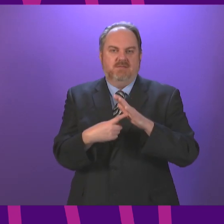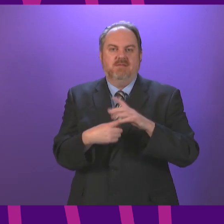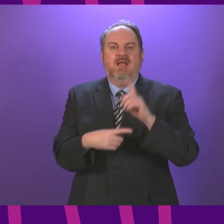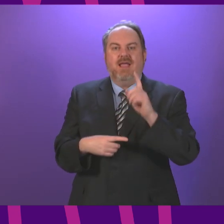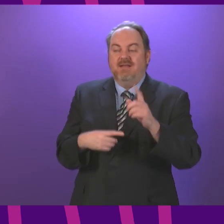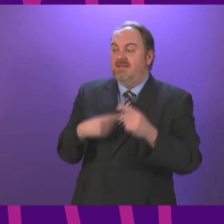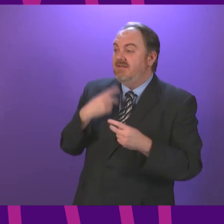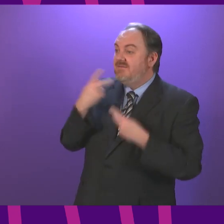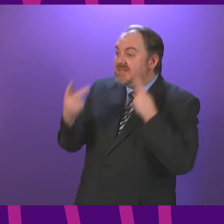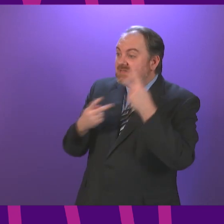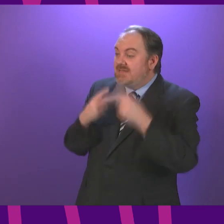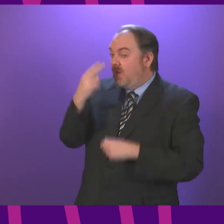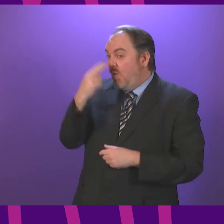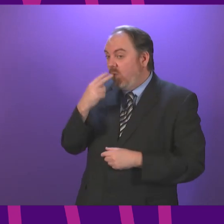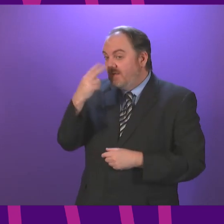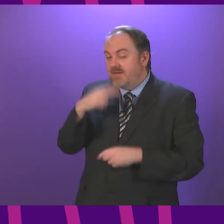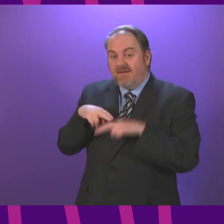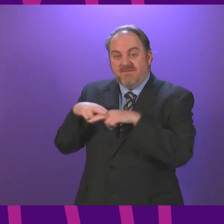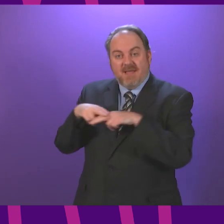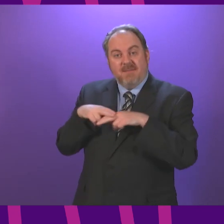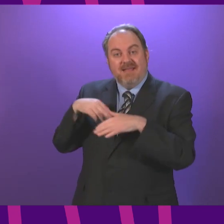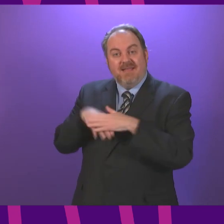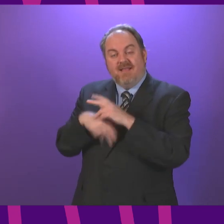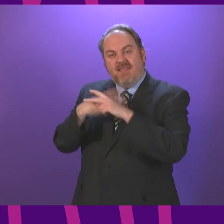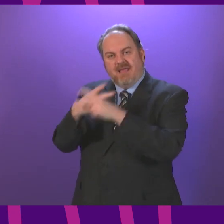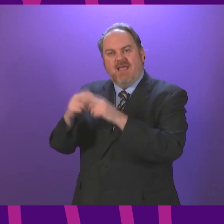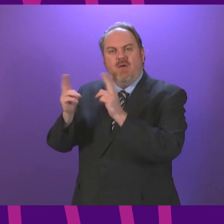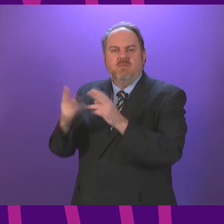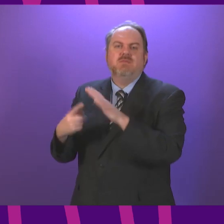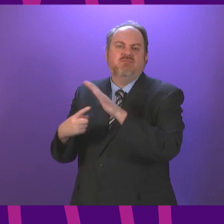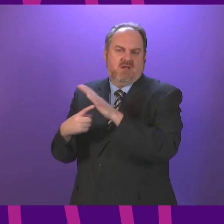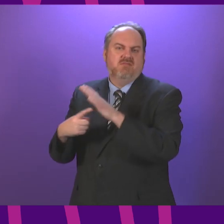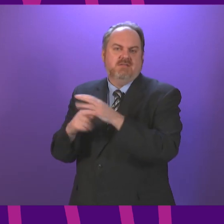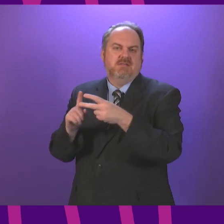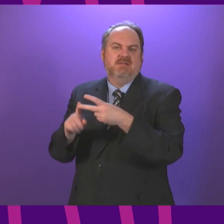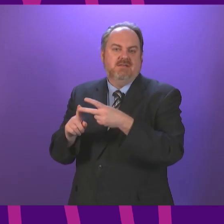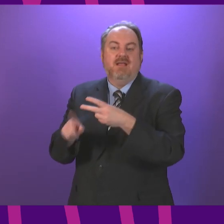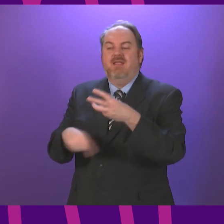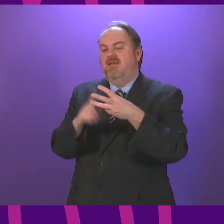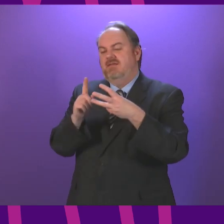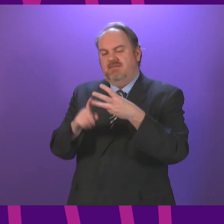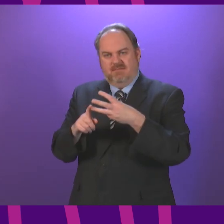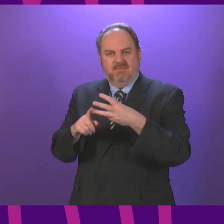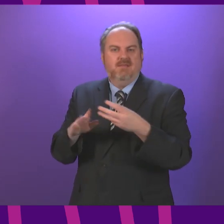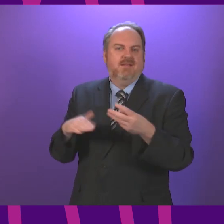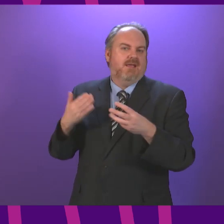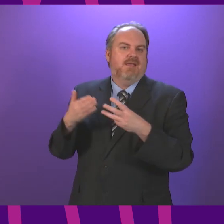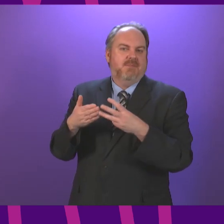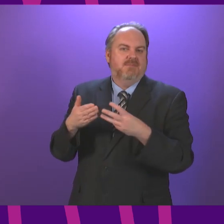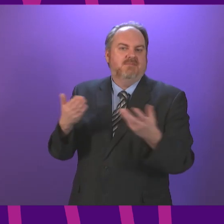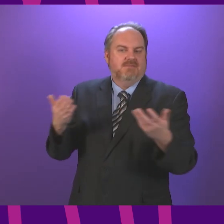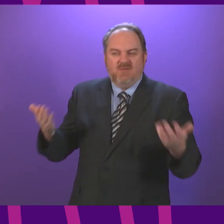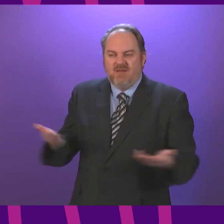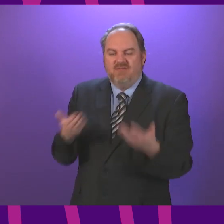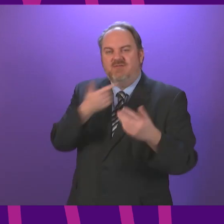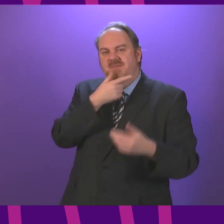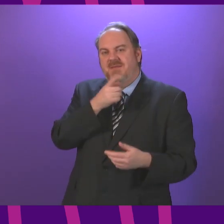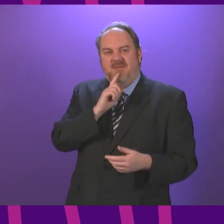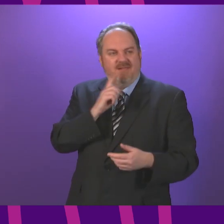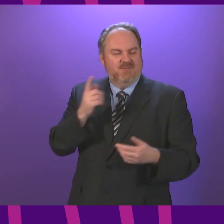relatives in care homes is our top priority. After that, course, giving all of us the ability to visit and spend time with our loved ones